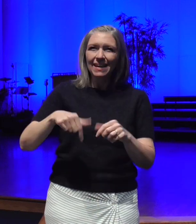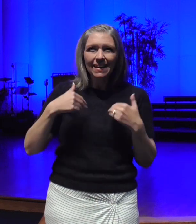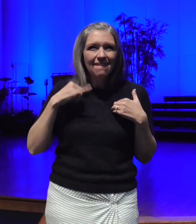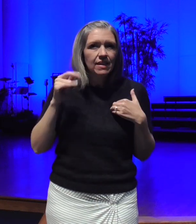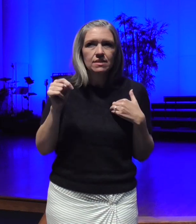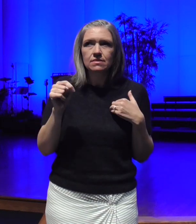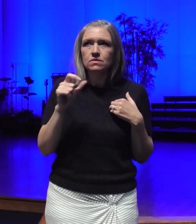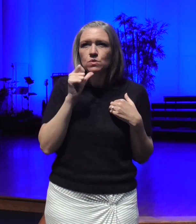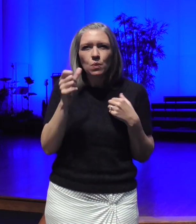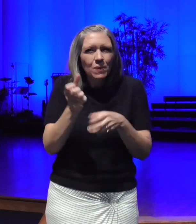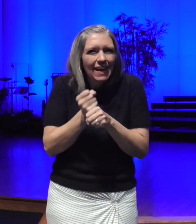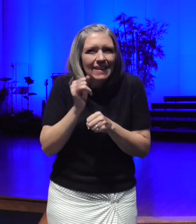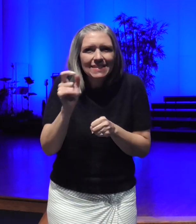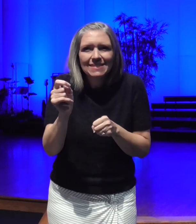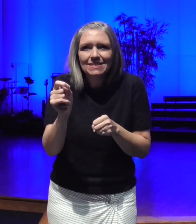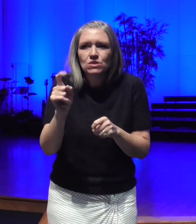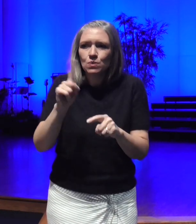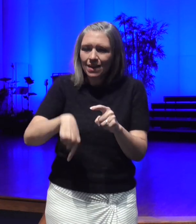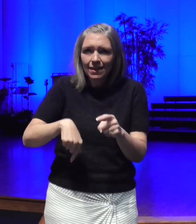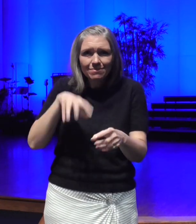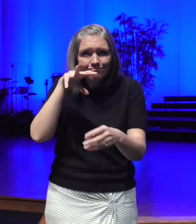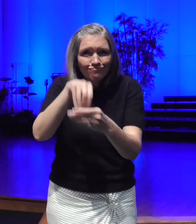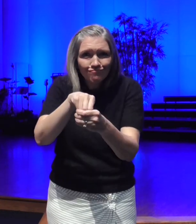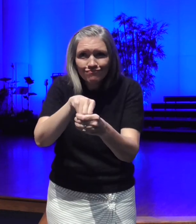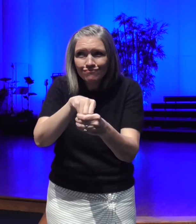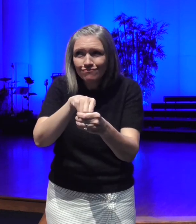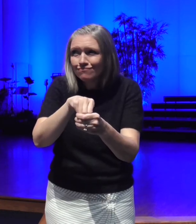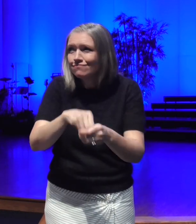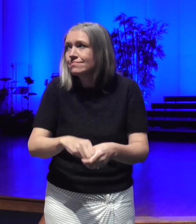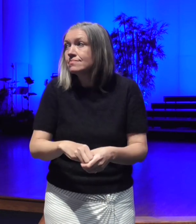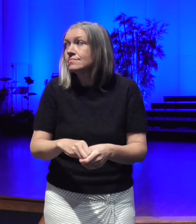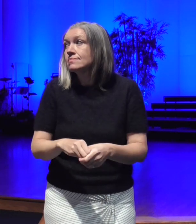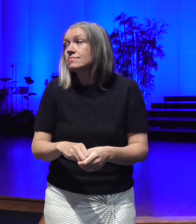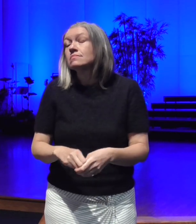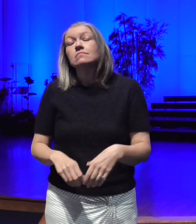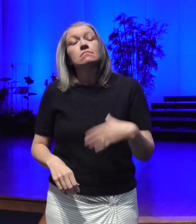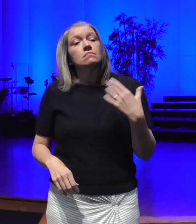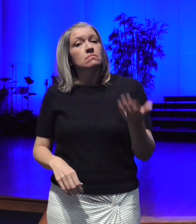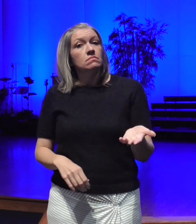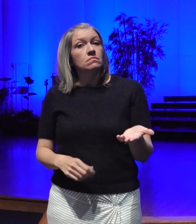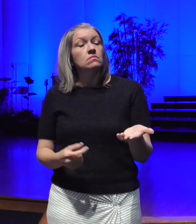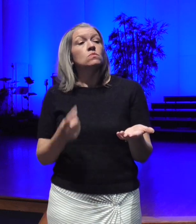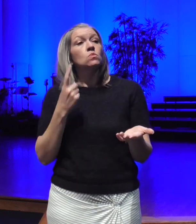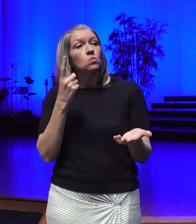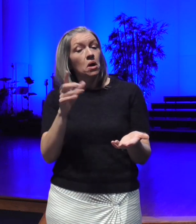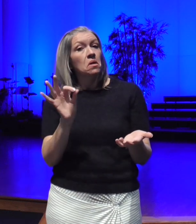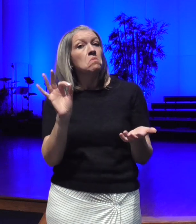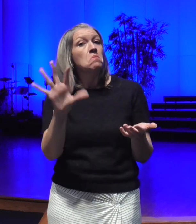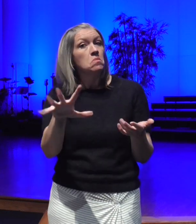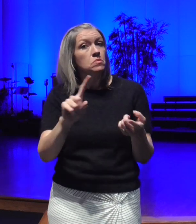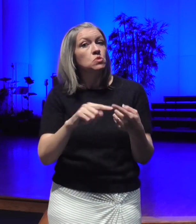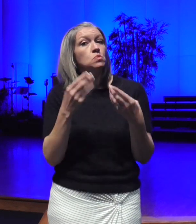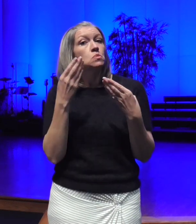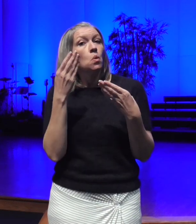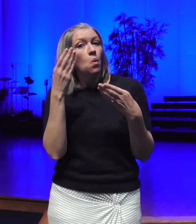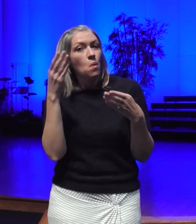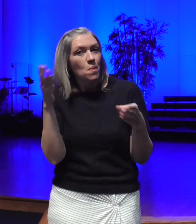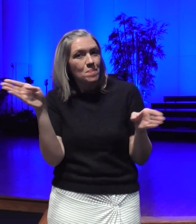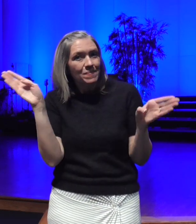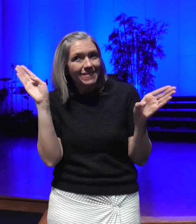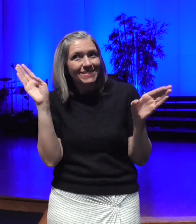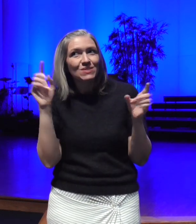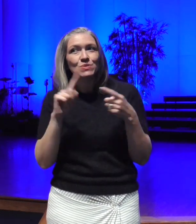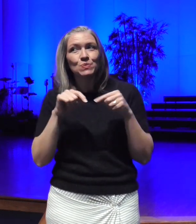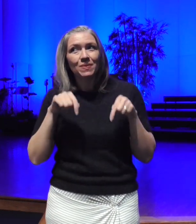it. You can't partake of it. So one way to begin to open ourselves up